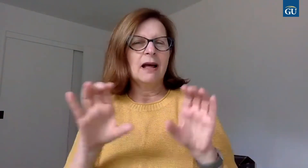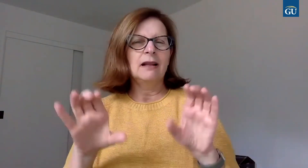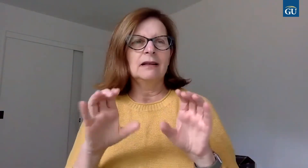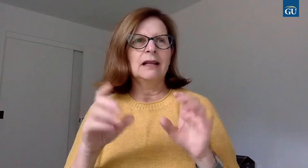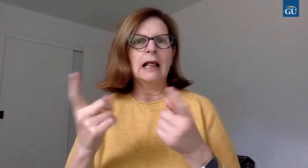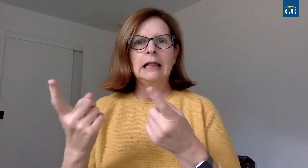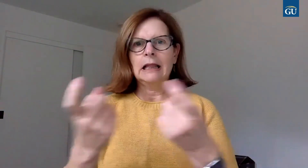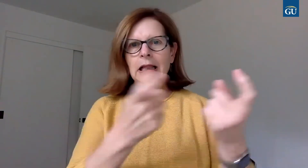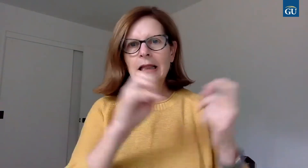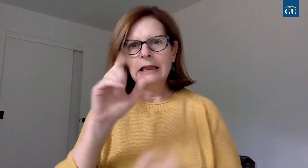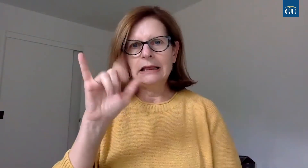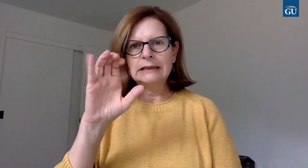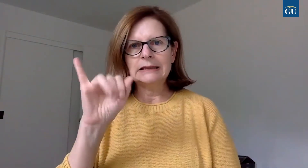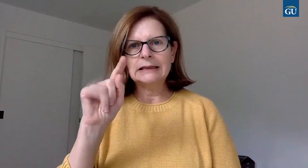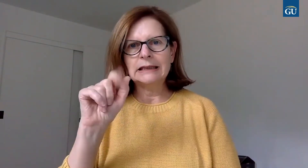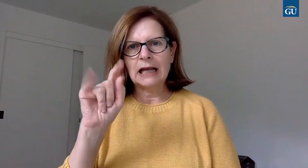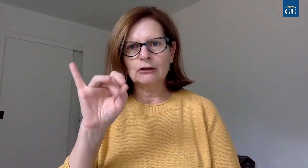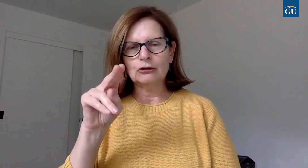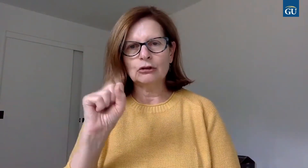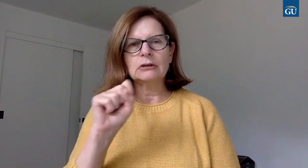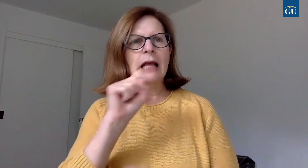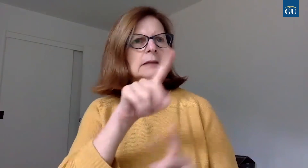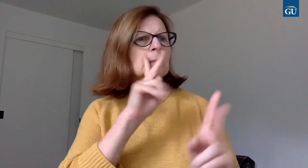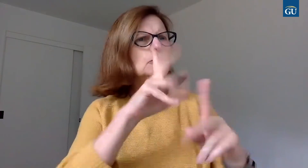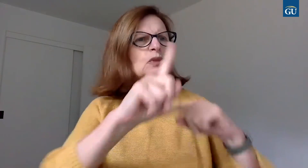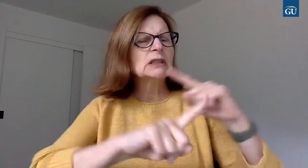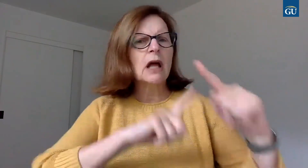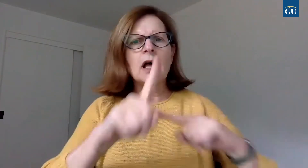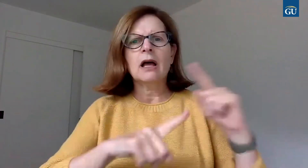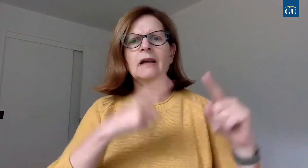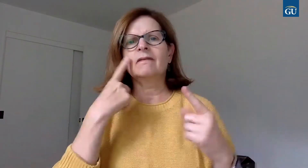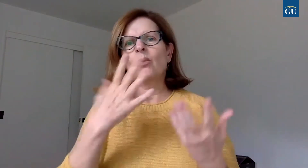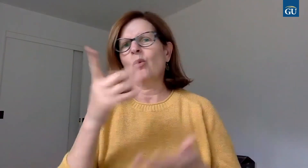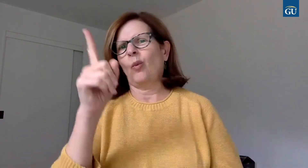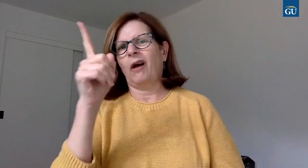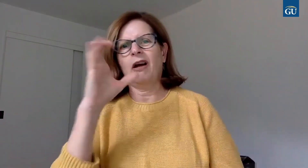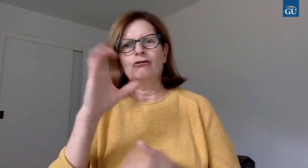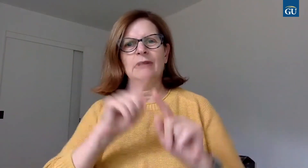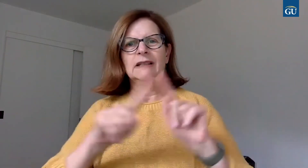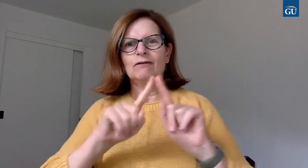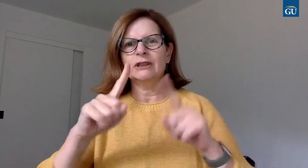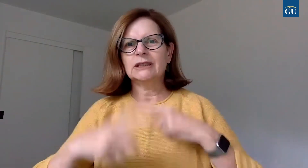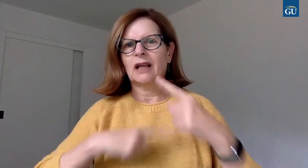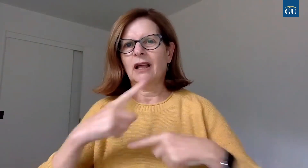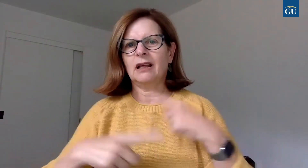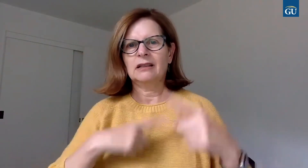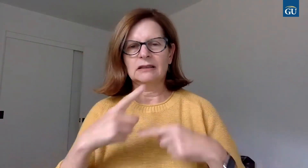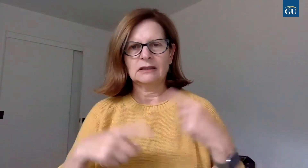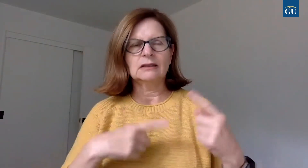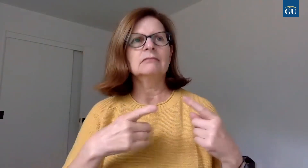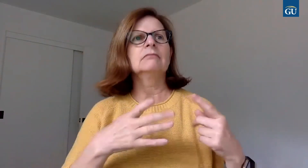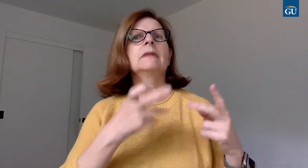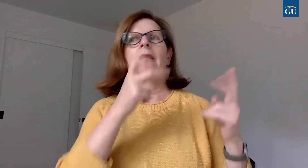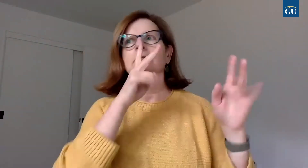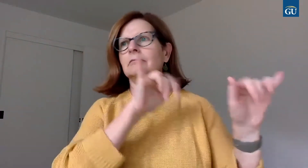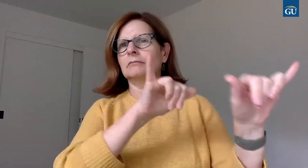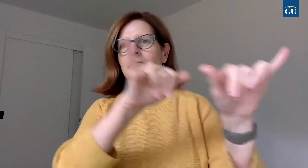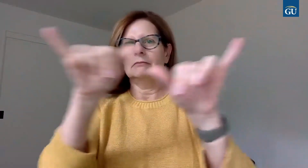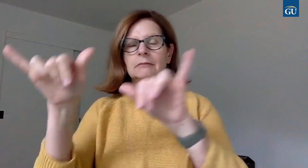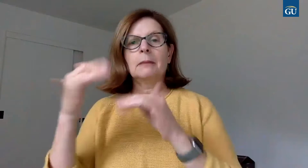For instance, for patterned iconicity work, I have done solicitations asking people their signs for 100